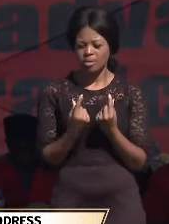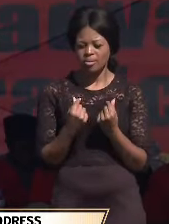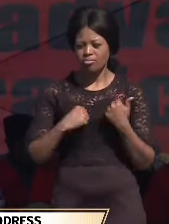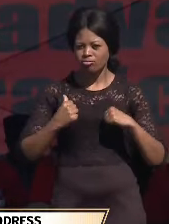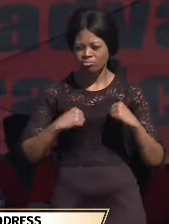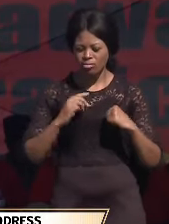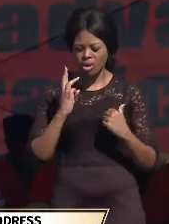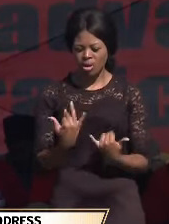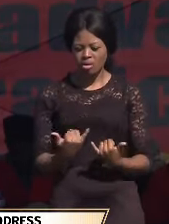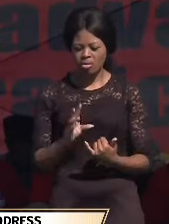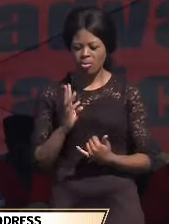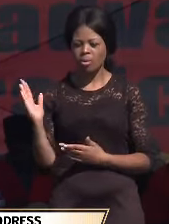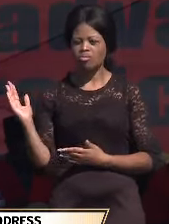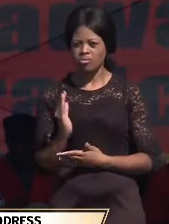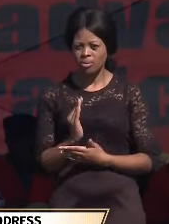Sizawubiza